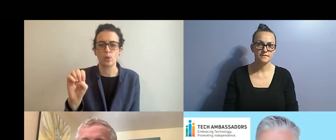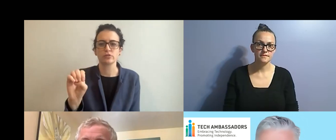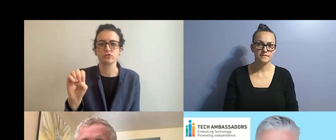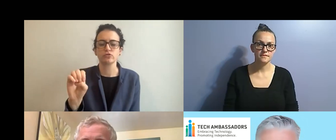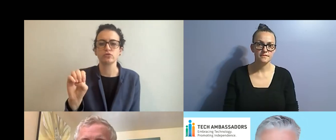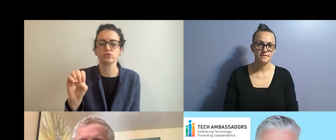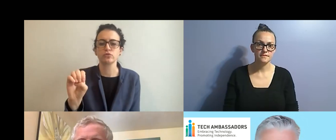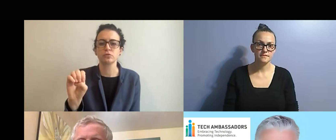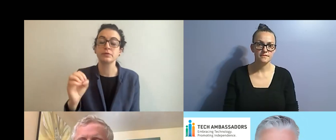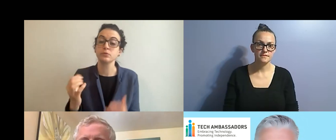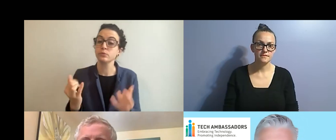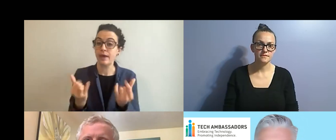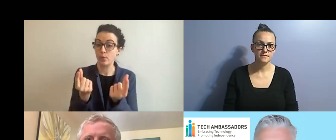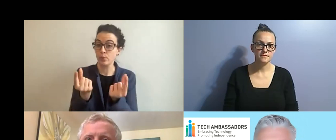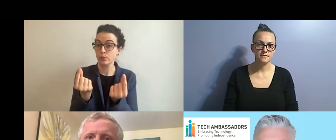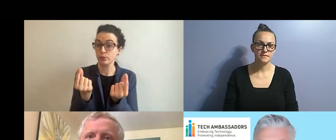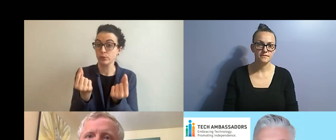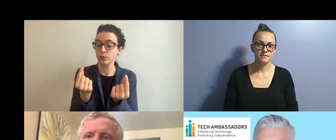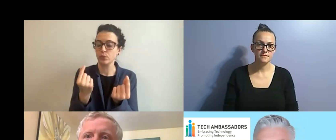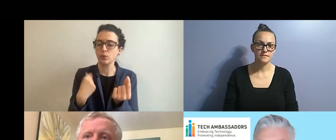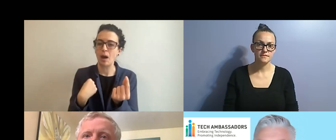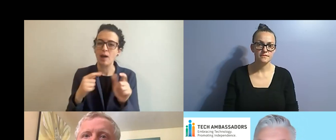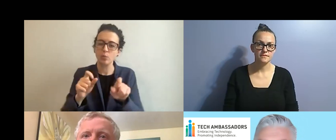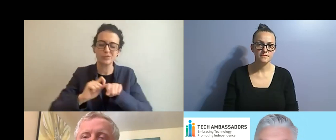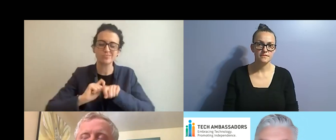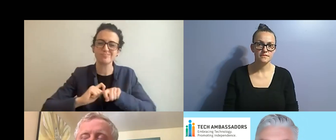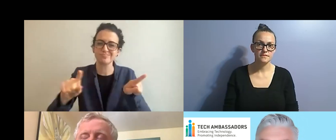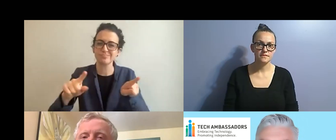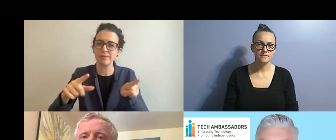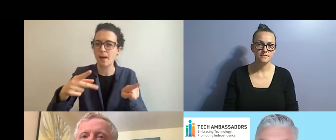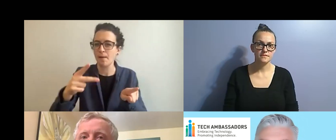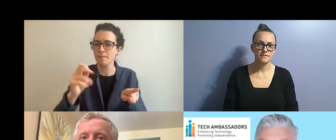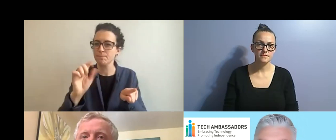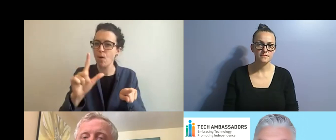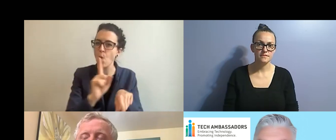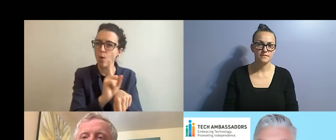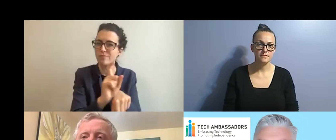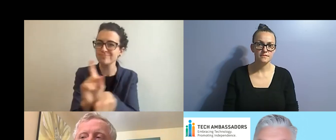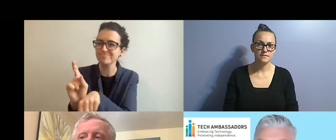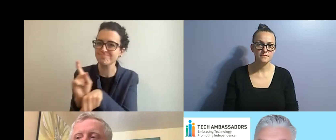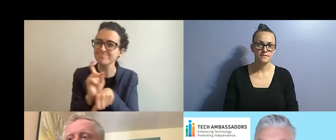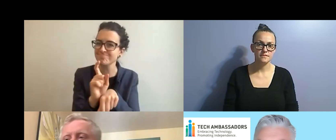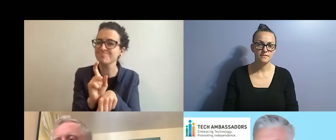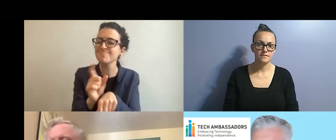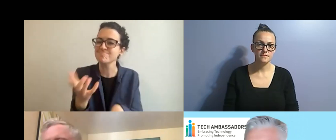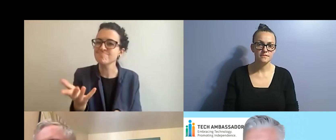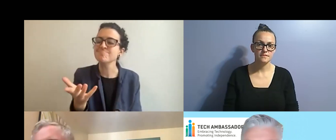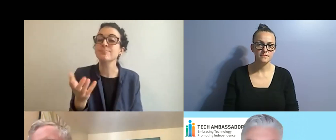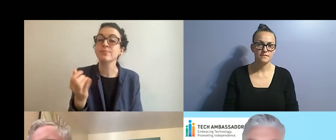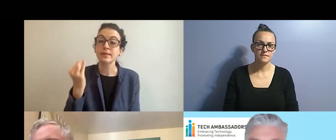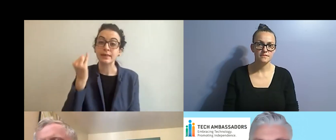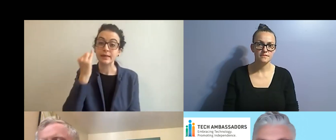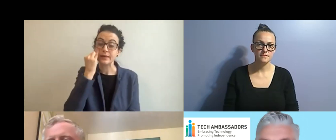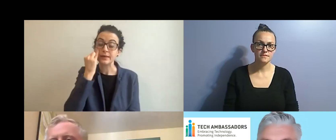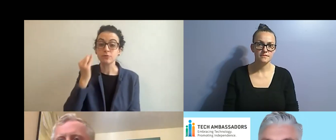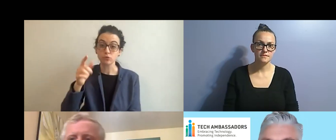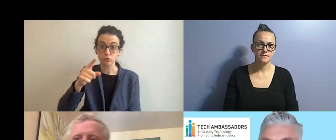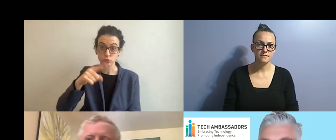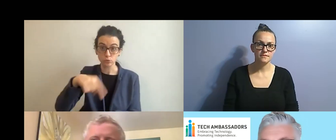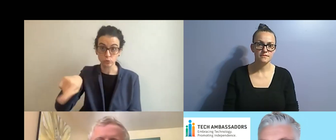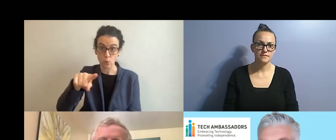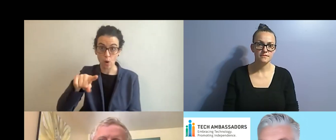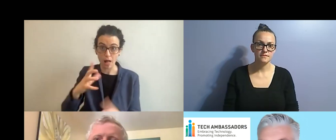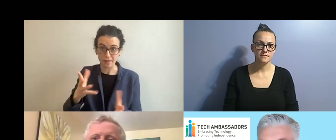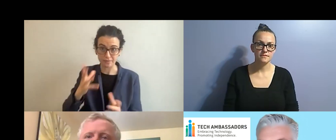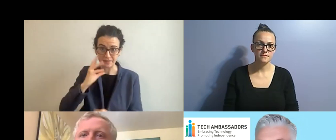second, and I'm going to launch a poll here. So those of you who've joined us on other Tech Ambassador events, you may recognize this poll.